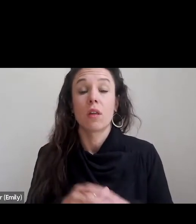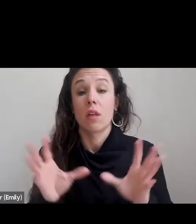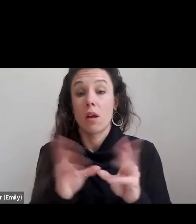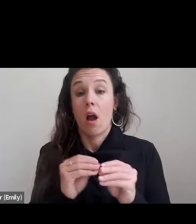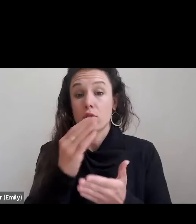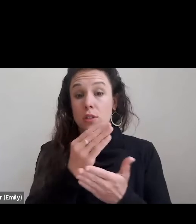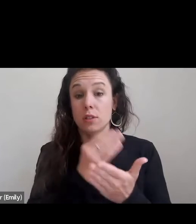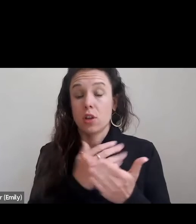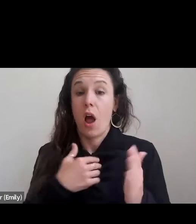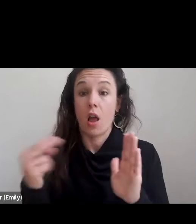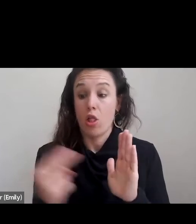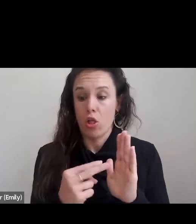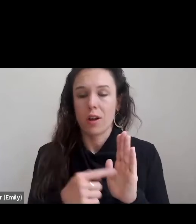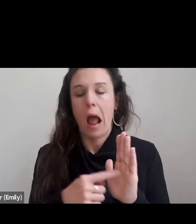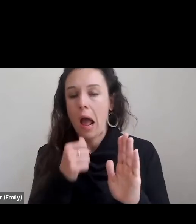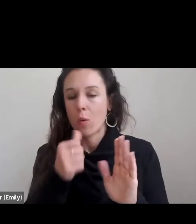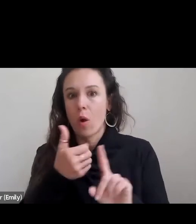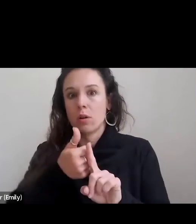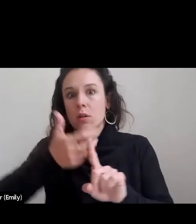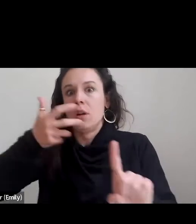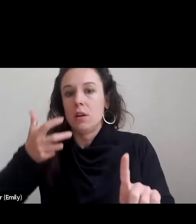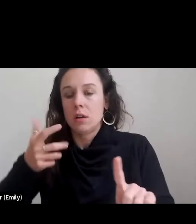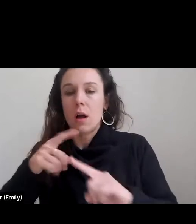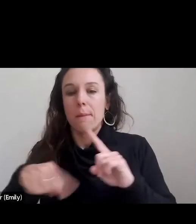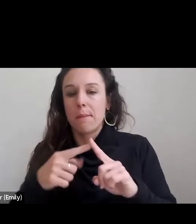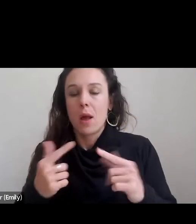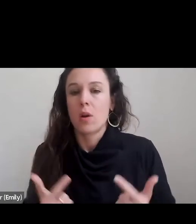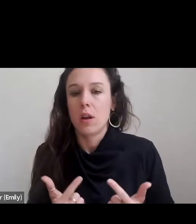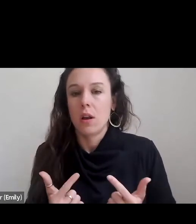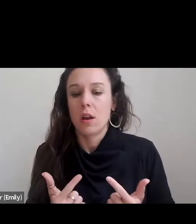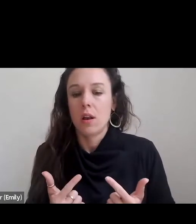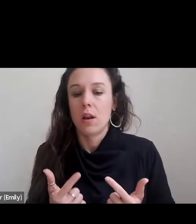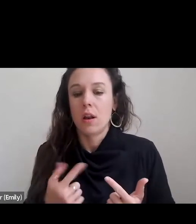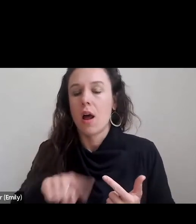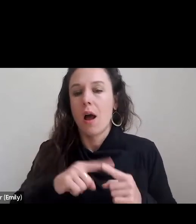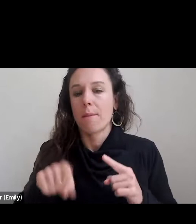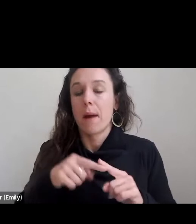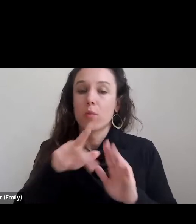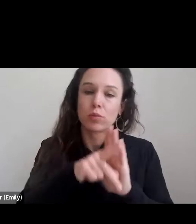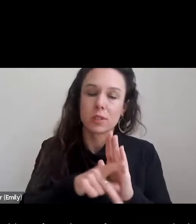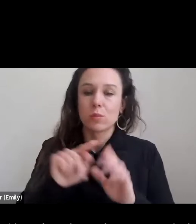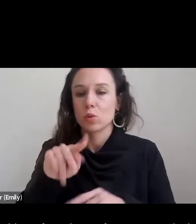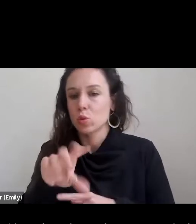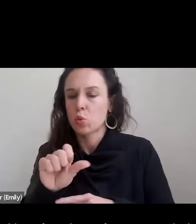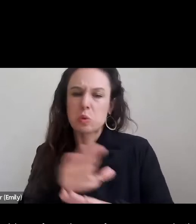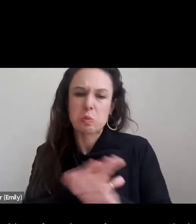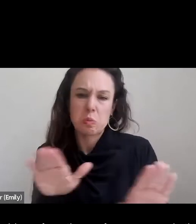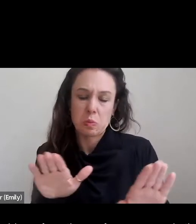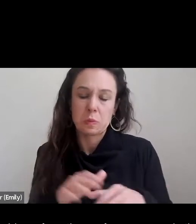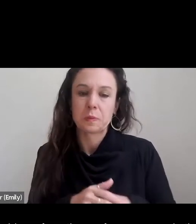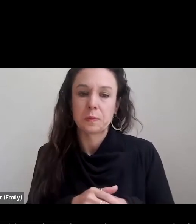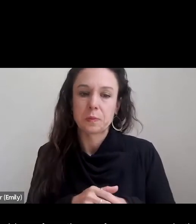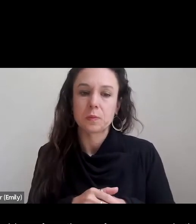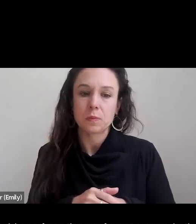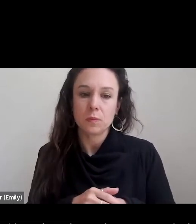talk a ton about the life course, the principles and the tools that go with it. I could see from